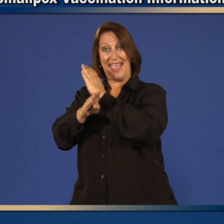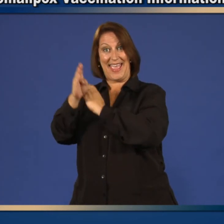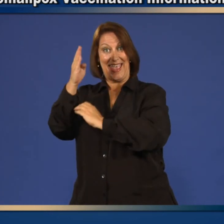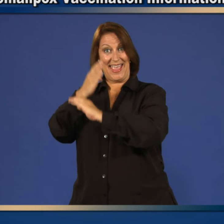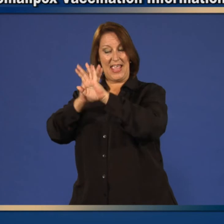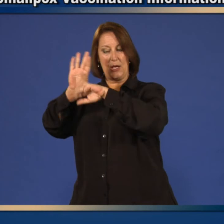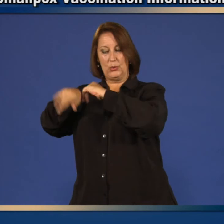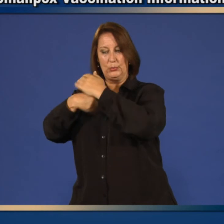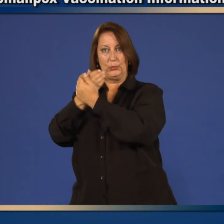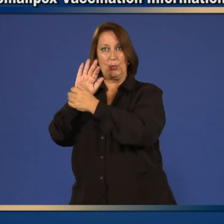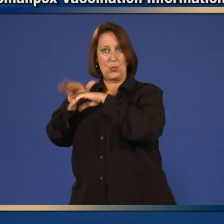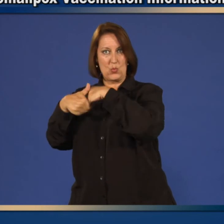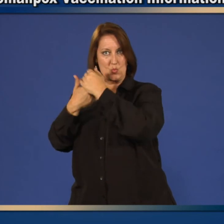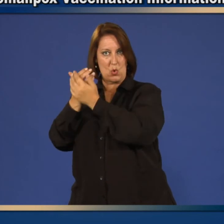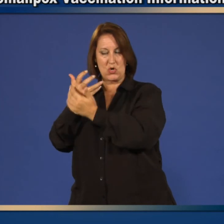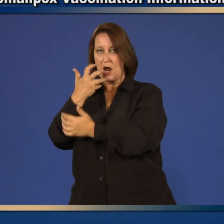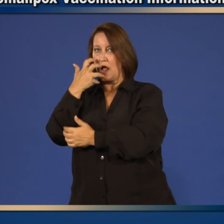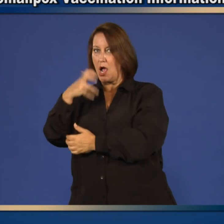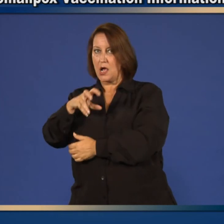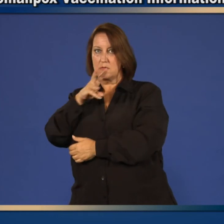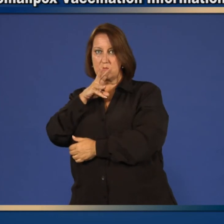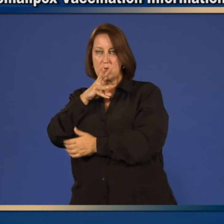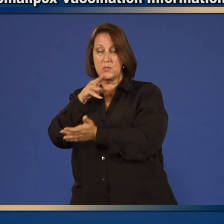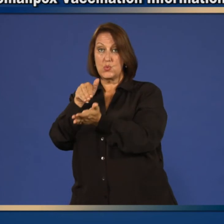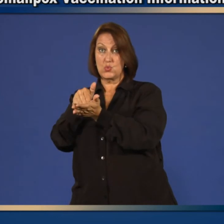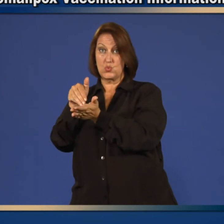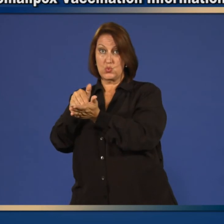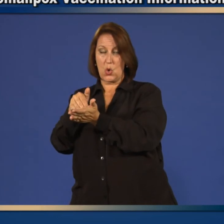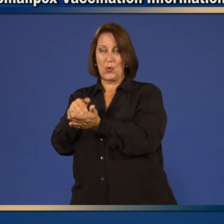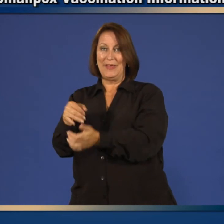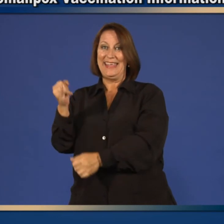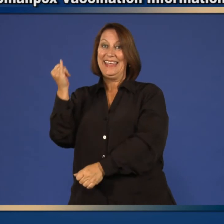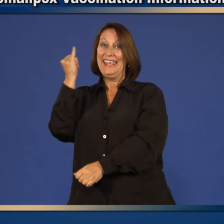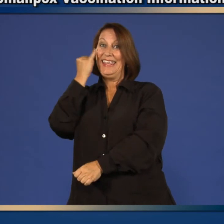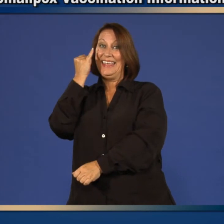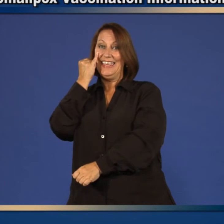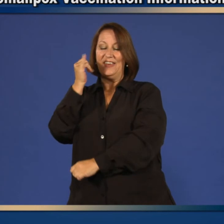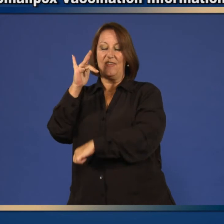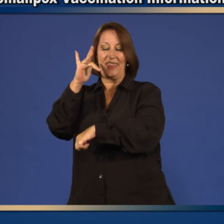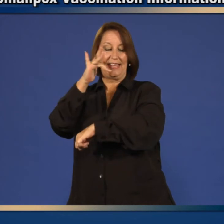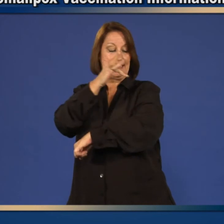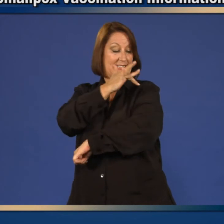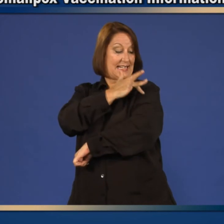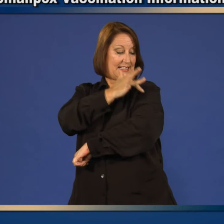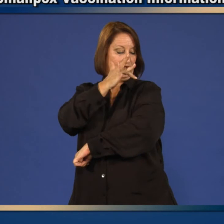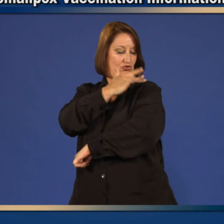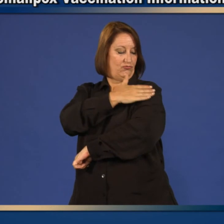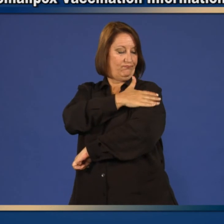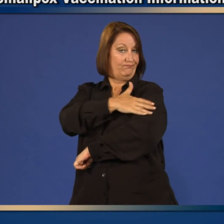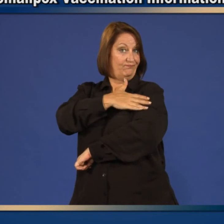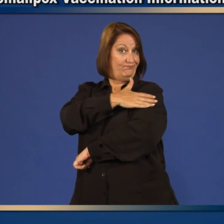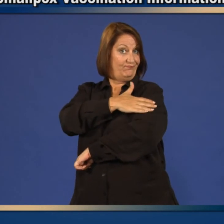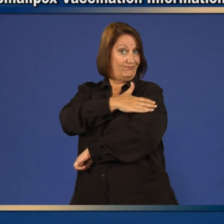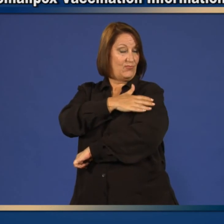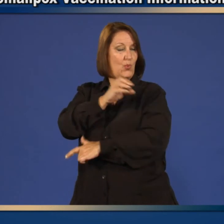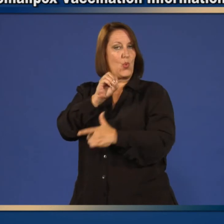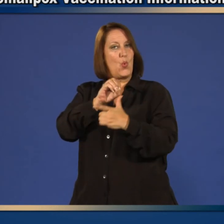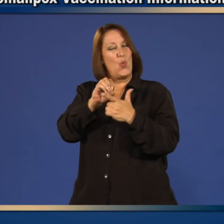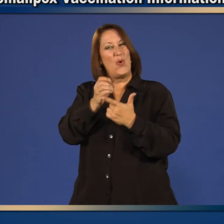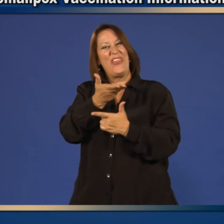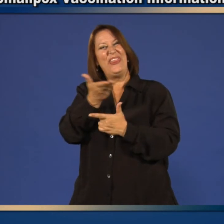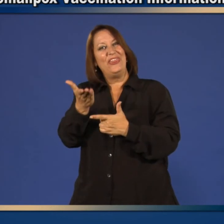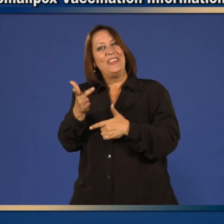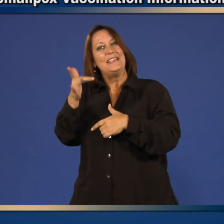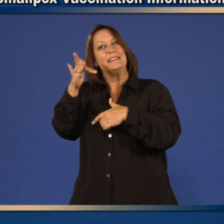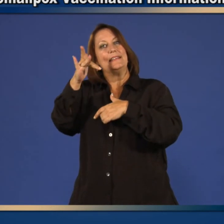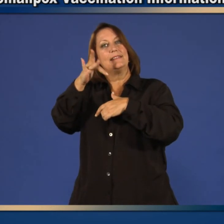wash their hands with soap and warm water after direct contact with the vaccination site or